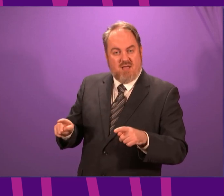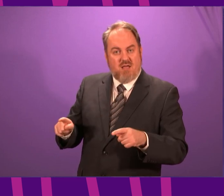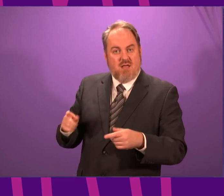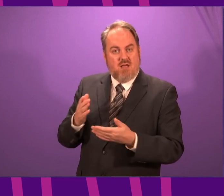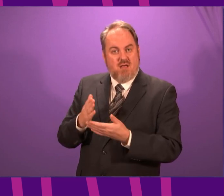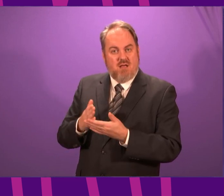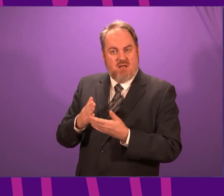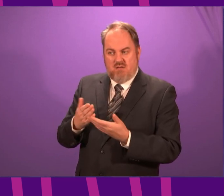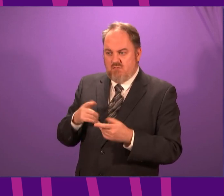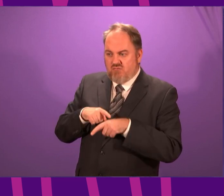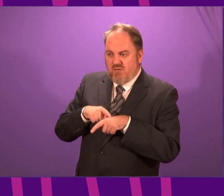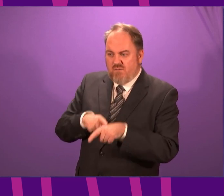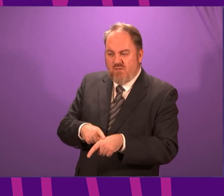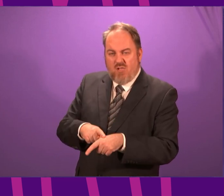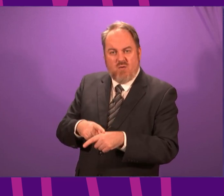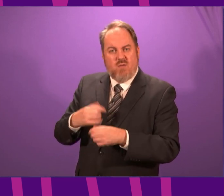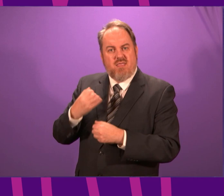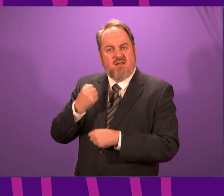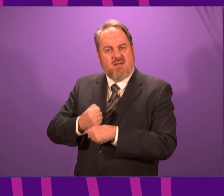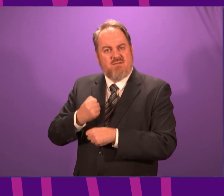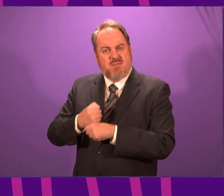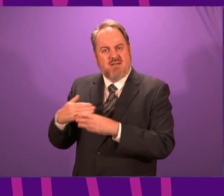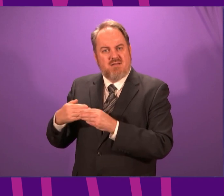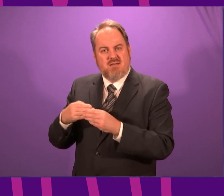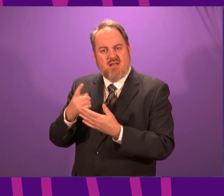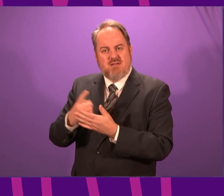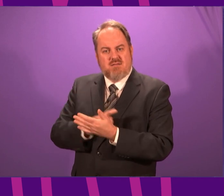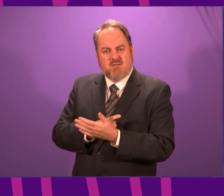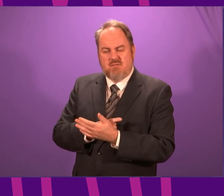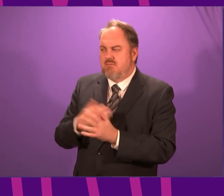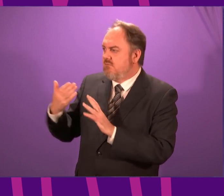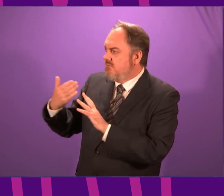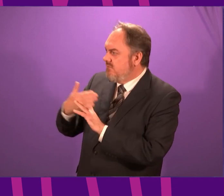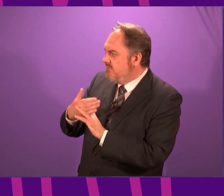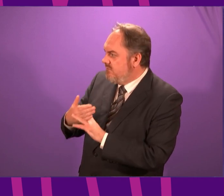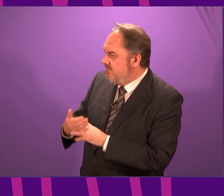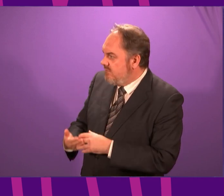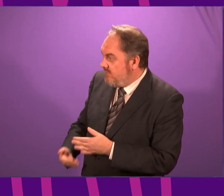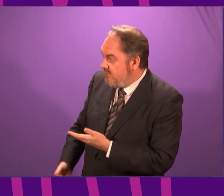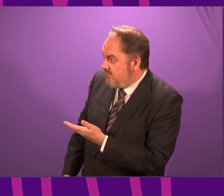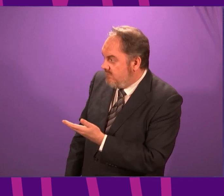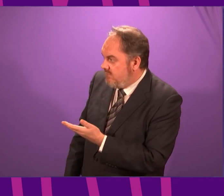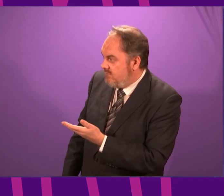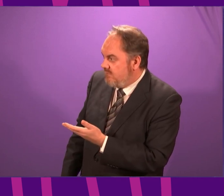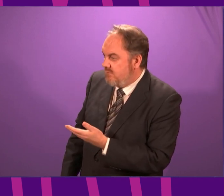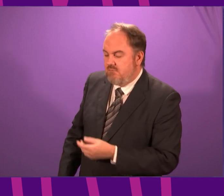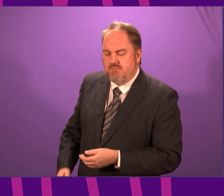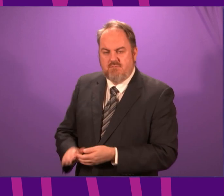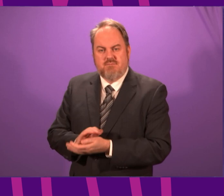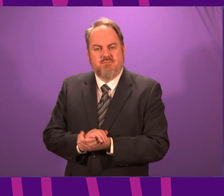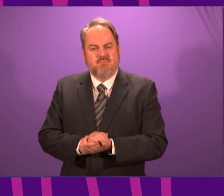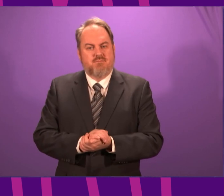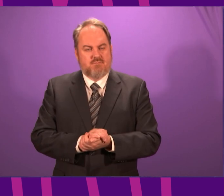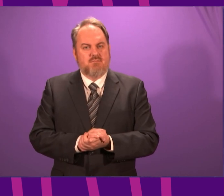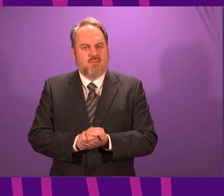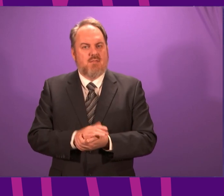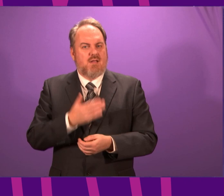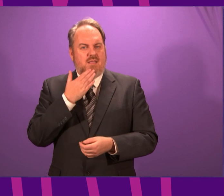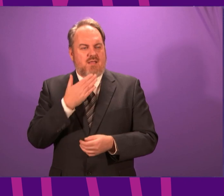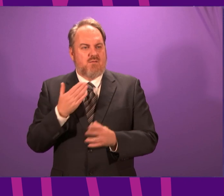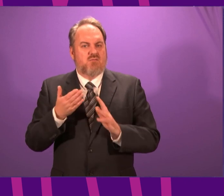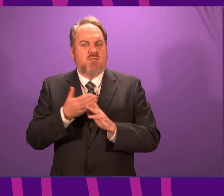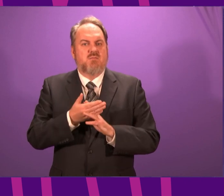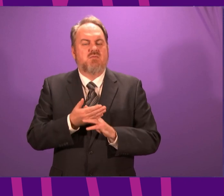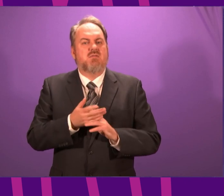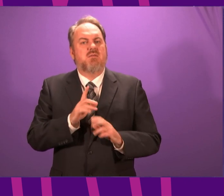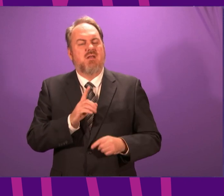they interpret government guidance. In Level 2, it states... Yes, I will. Maurice Corrie. Thank you, Presiding Officer. Would